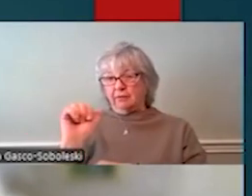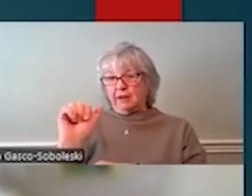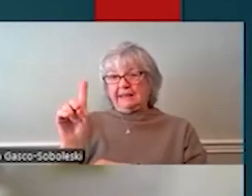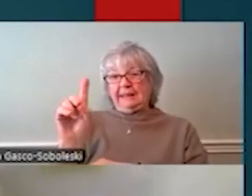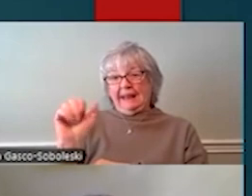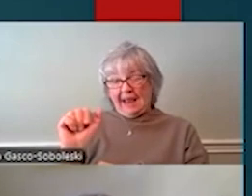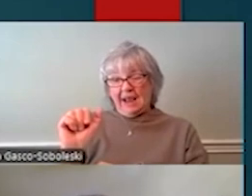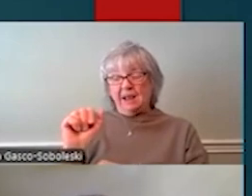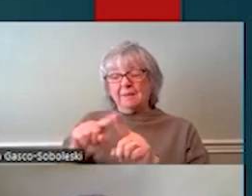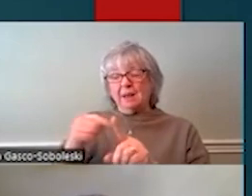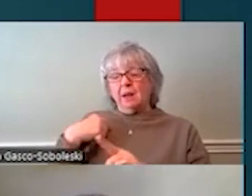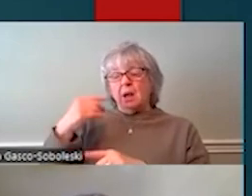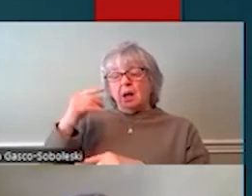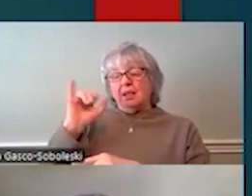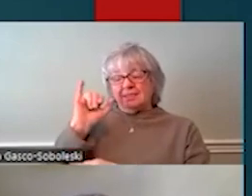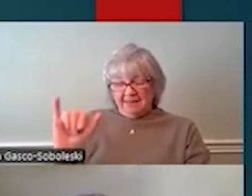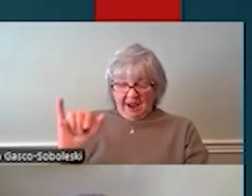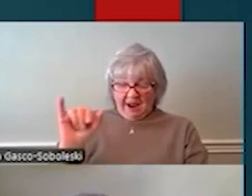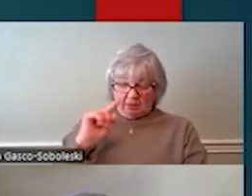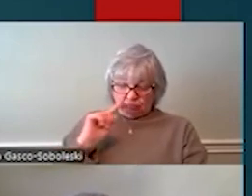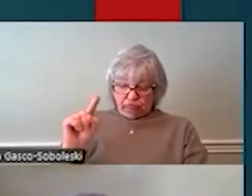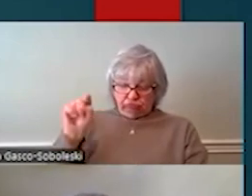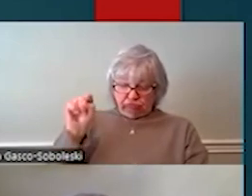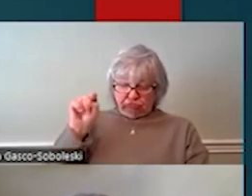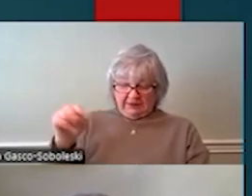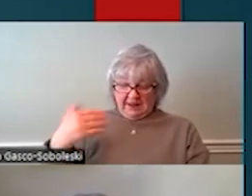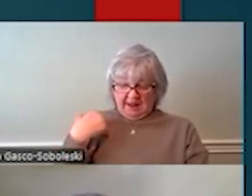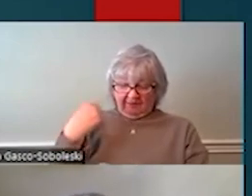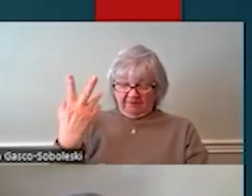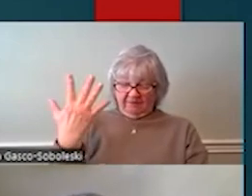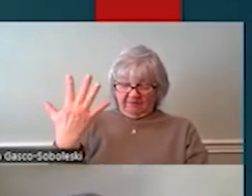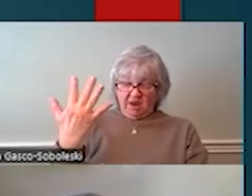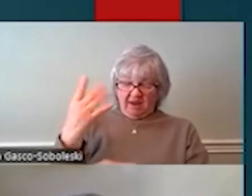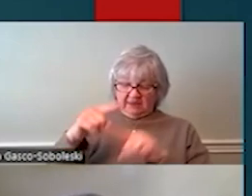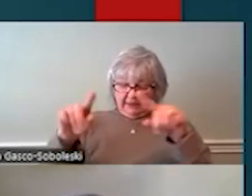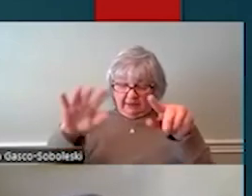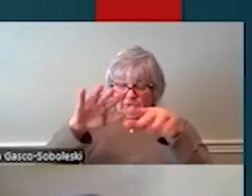really changed after the ADA has become established. And